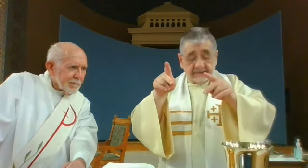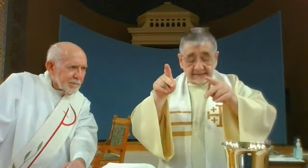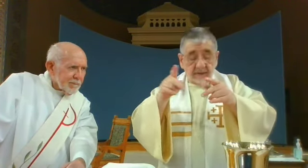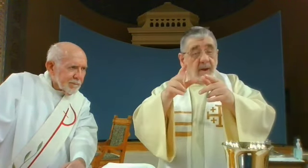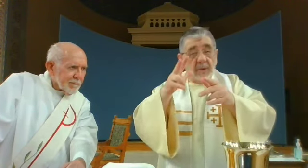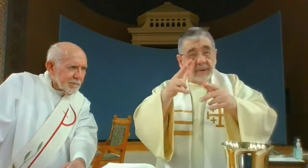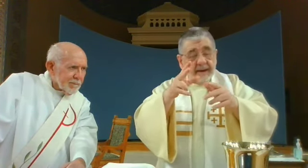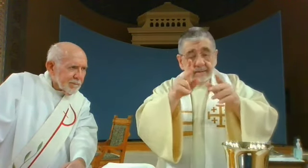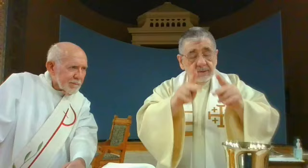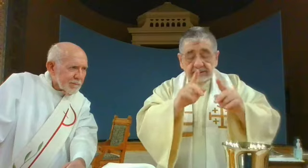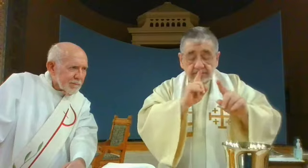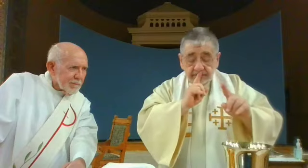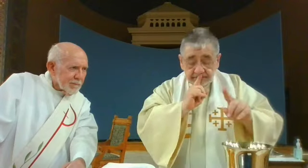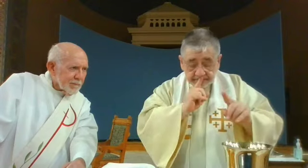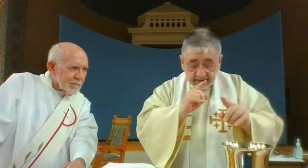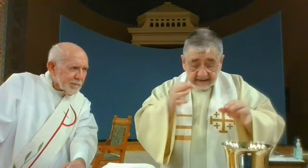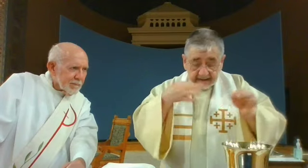not in the unity of a single person,